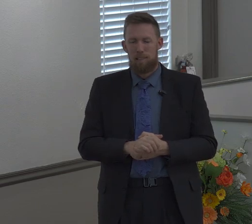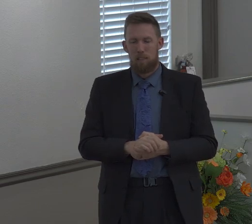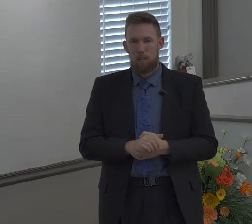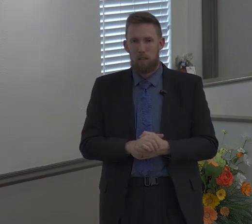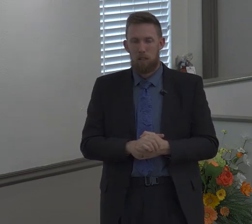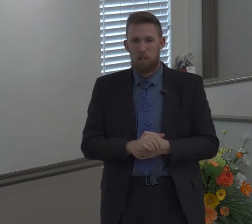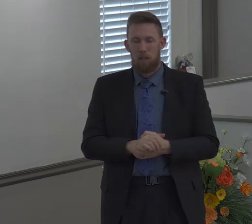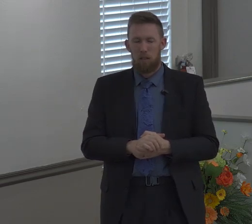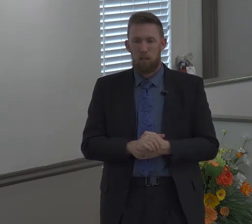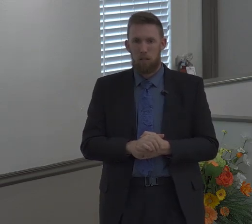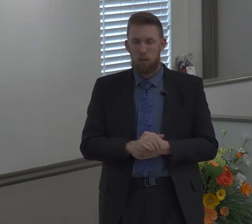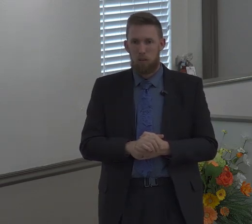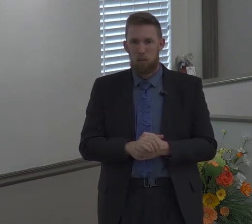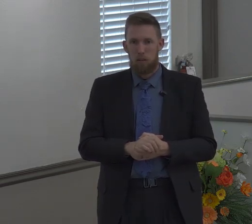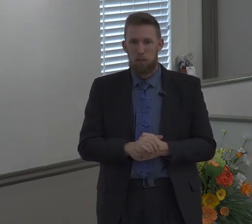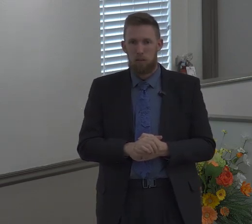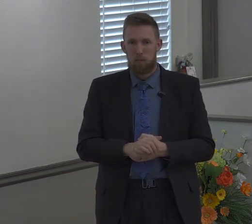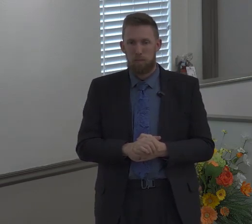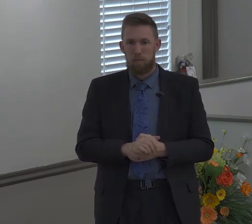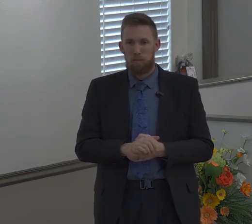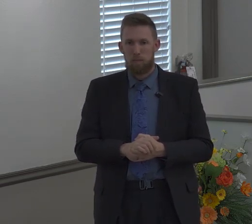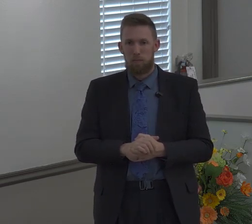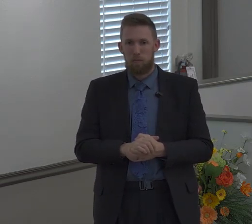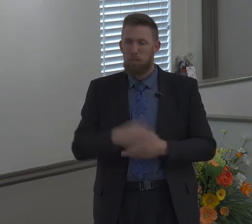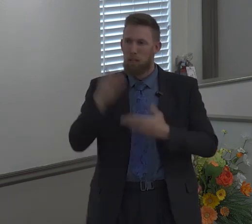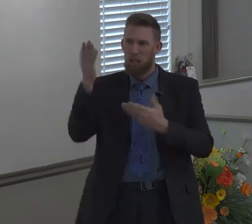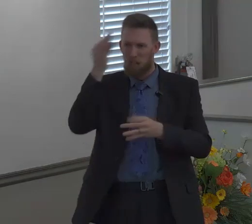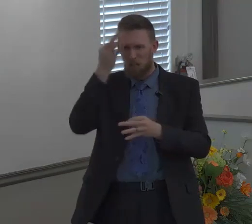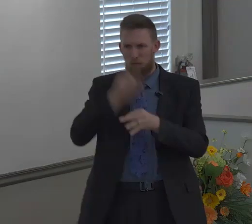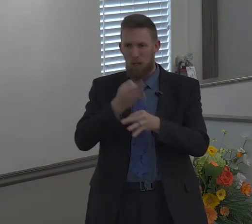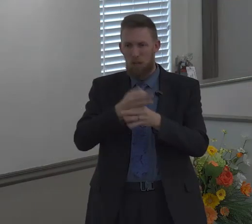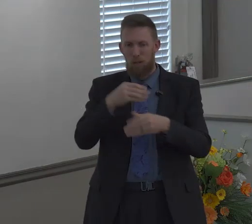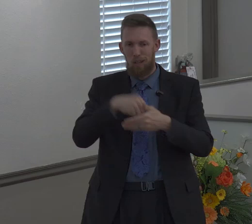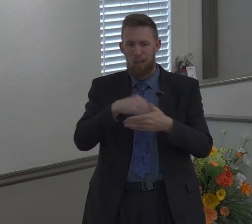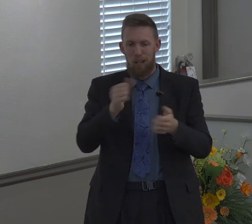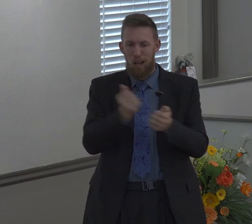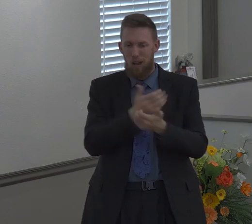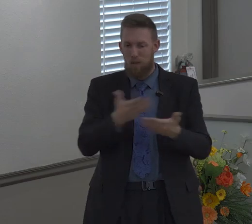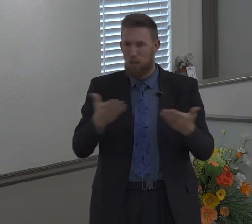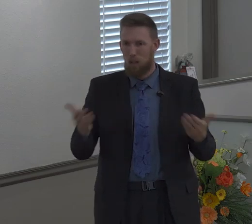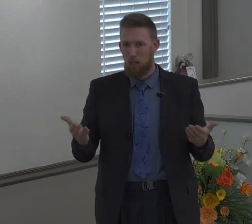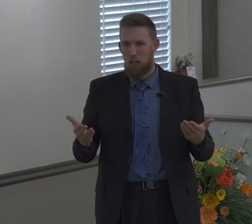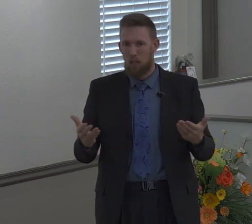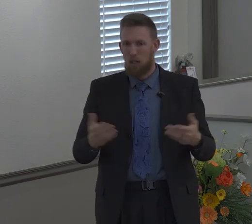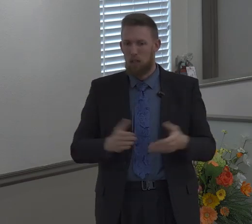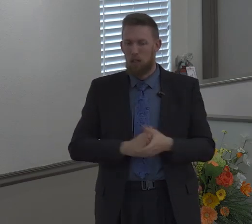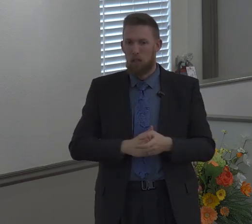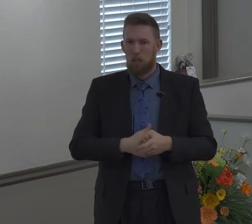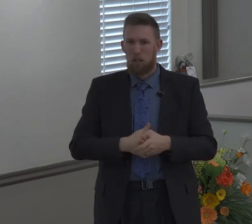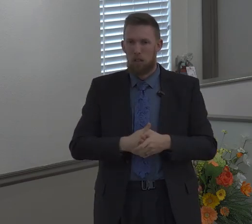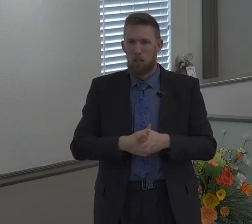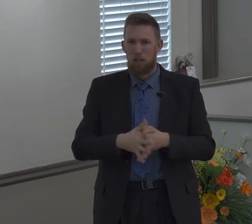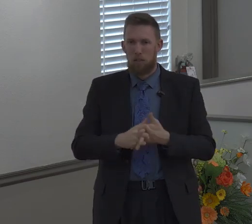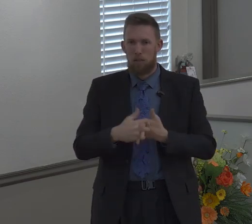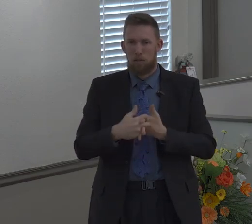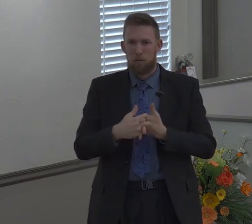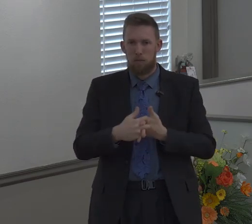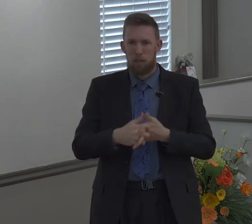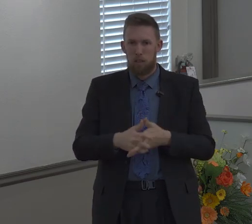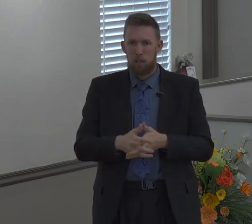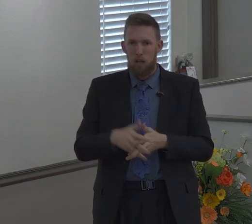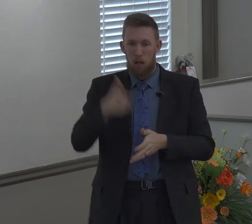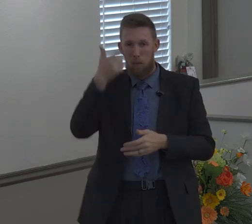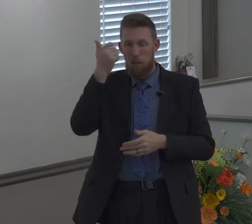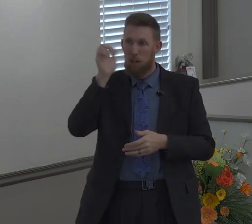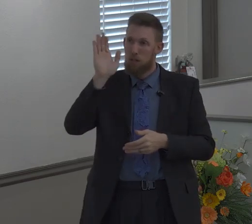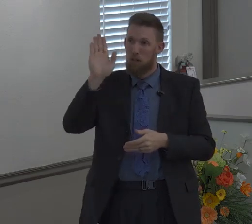areas. Faithful in some, not faithful in others. But God is faithful in everything. And God is faithful,